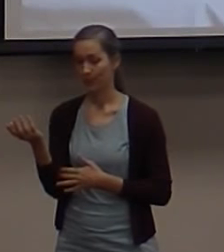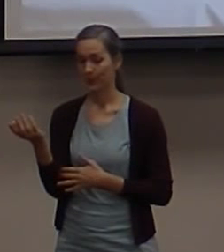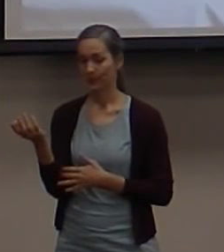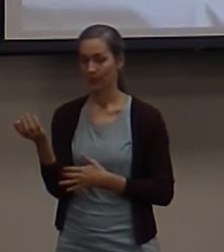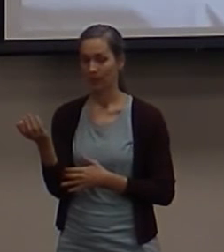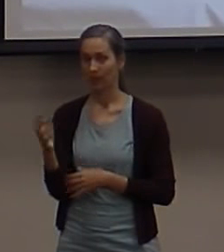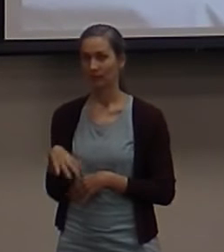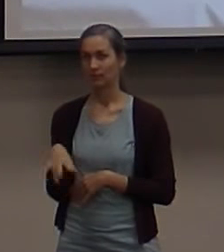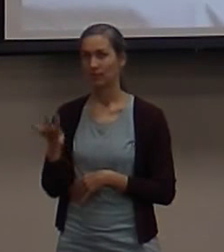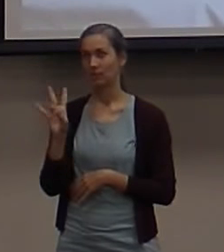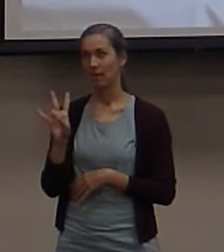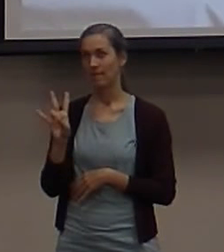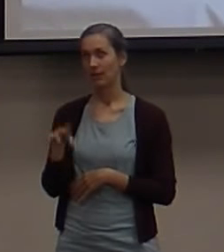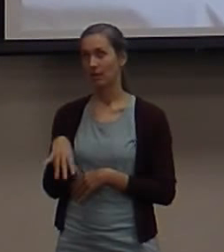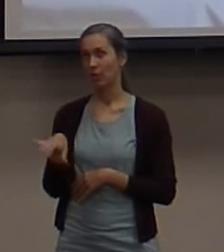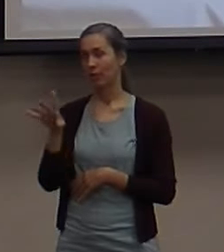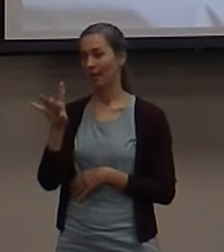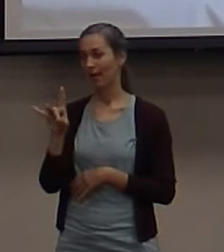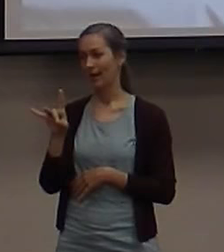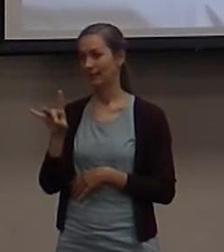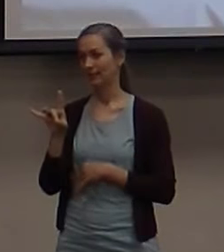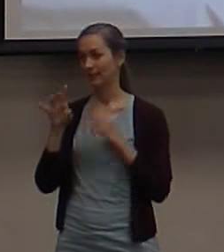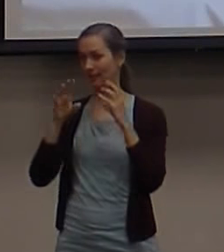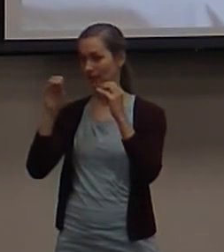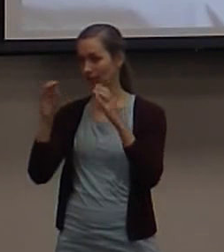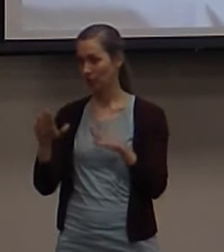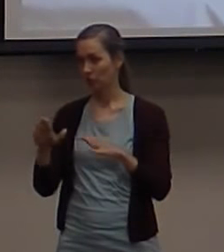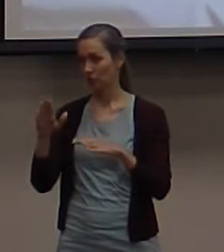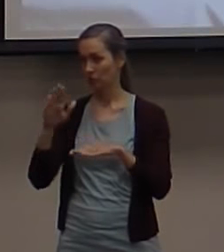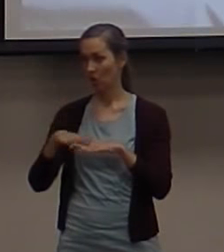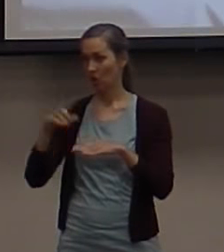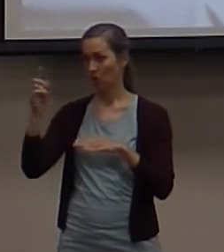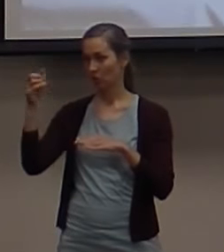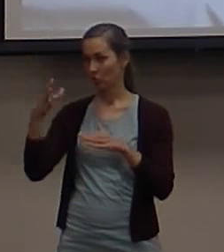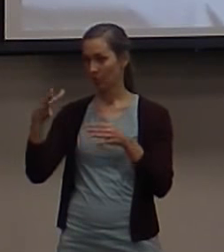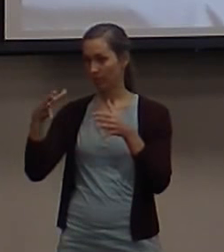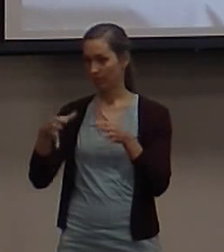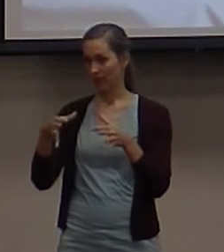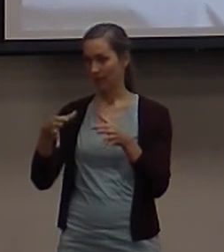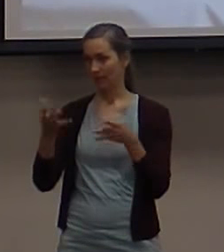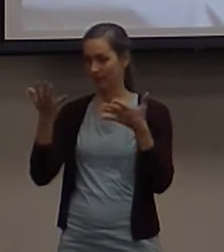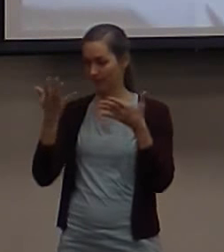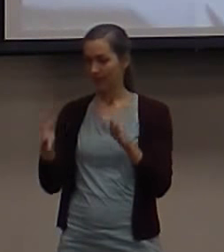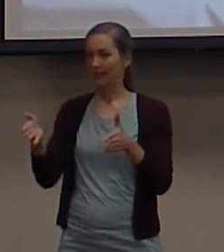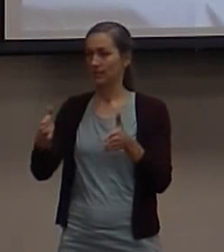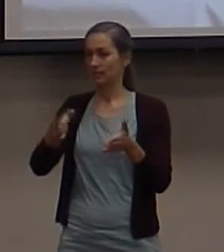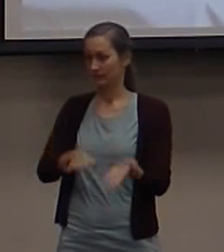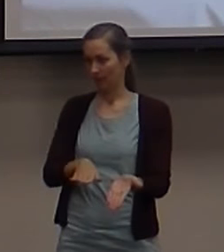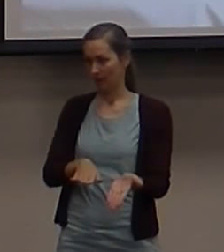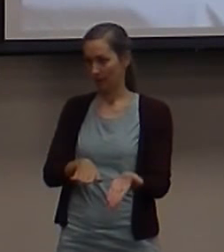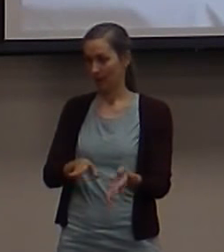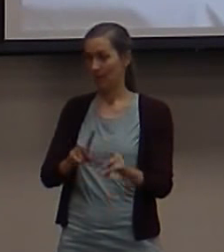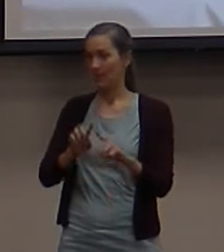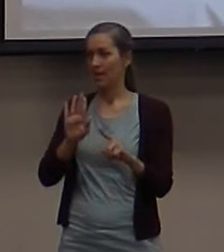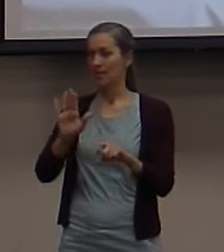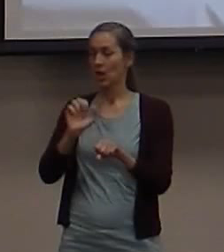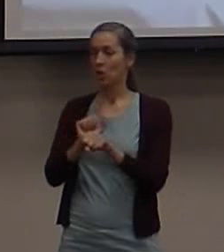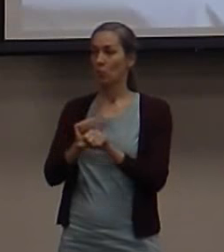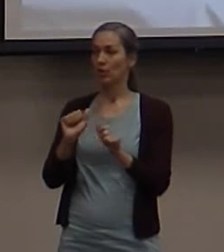7 or 8 of the teachers on the solar player have passed from this life. But their work will never